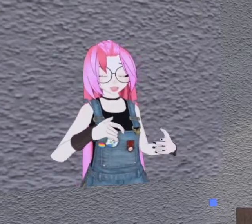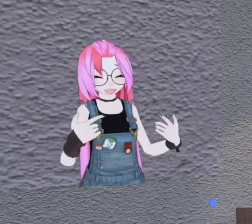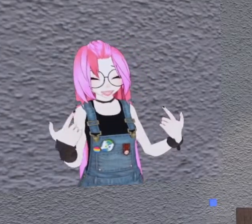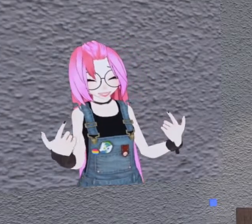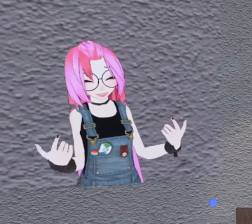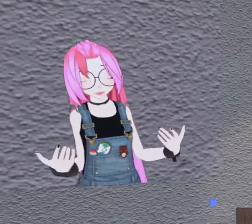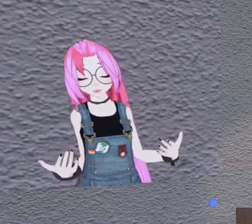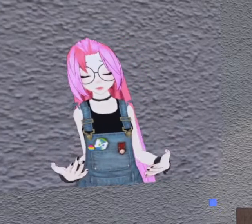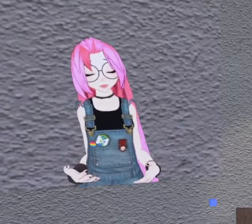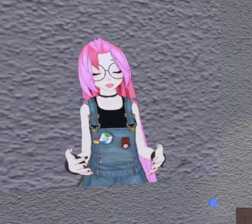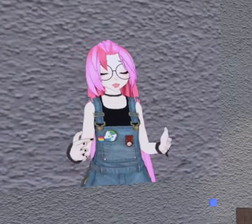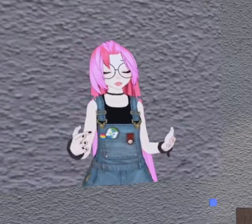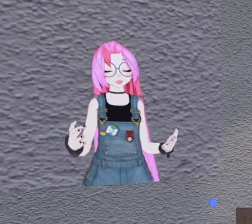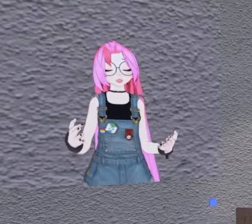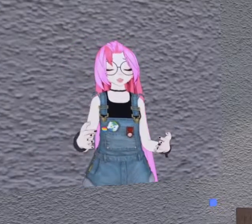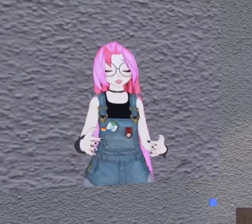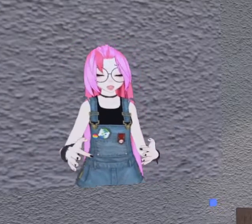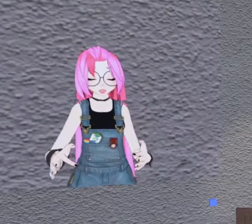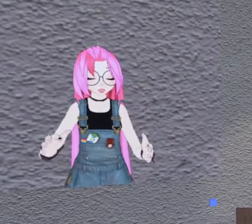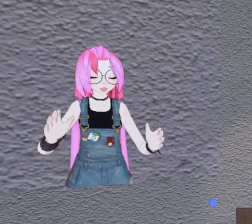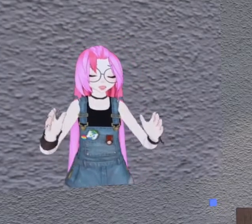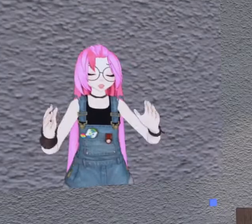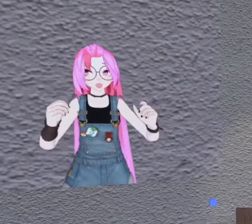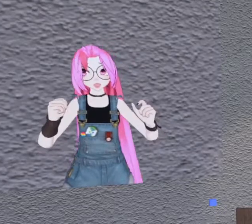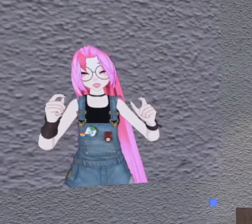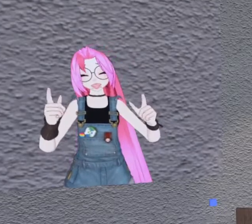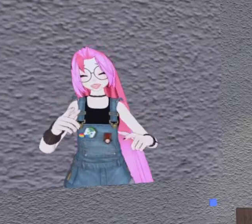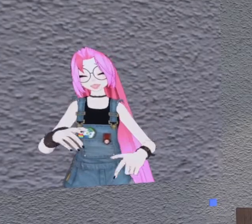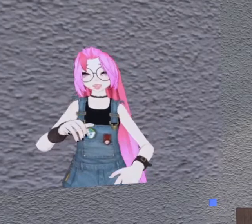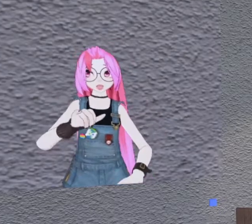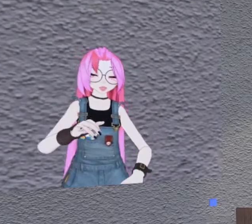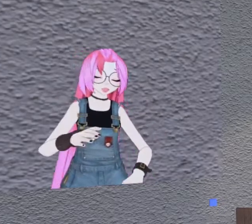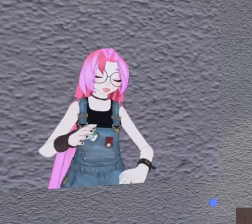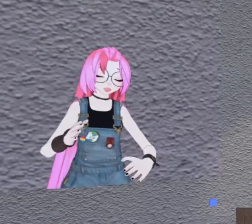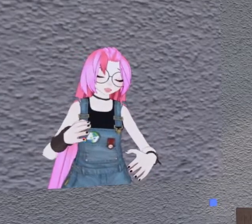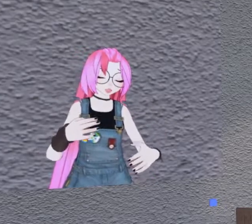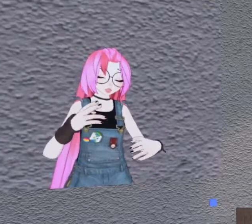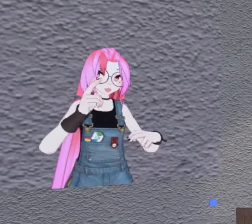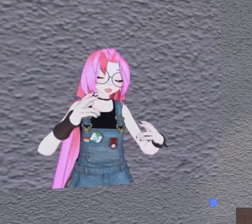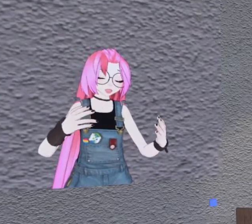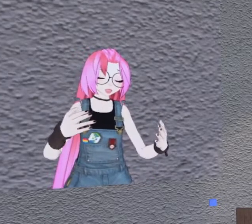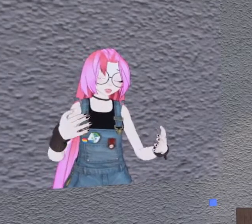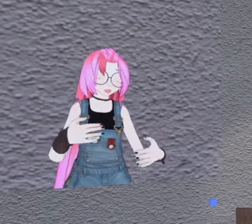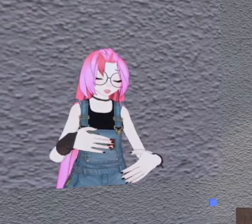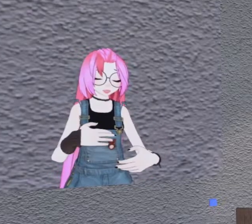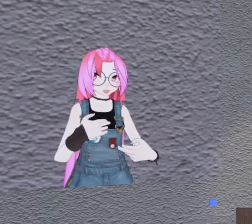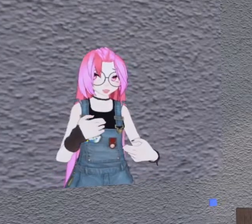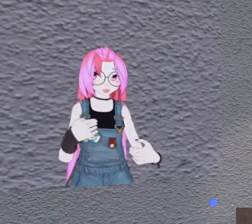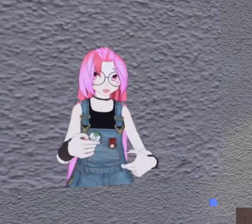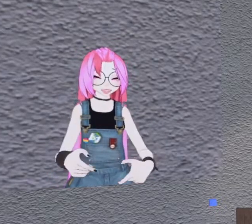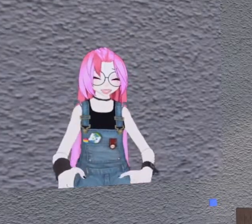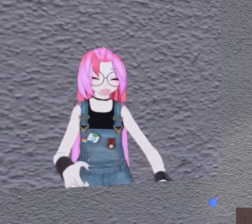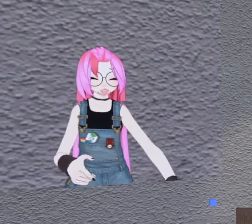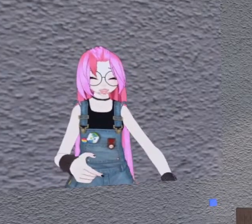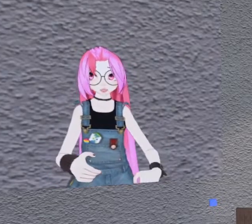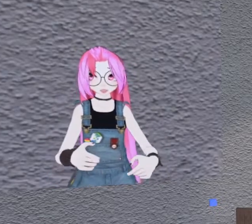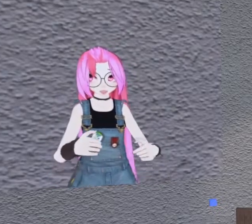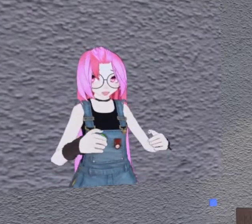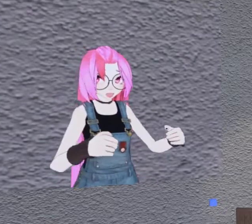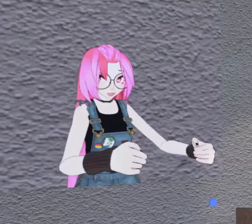age. So like that was like total culture shock. But yeah, I think that's like one of my favorite stories is just like desperately trying to speak